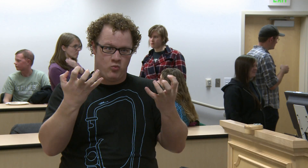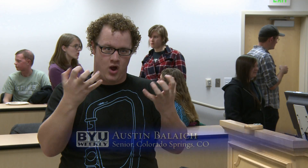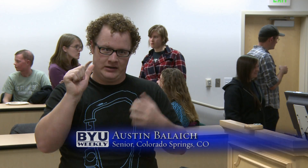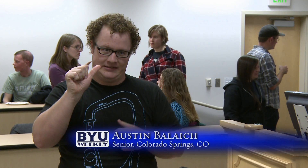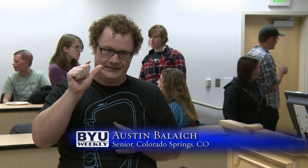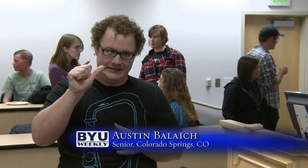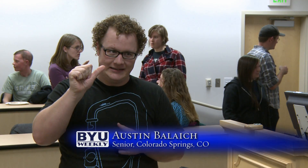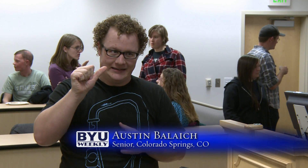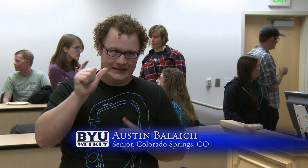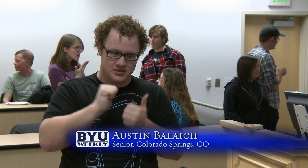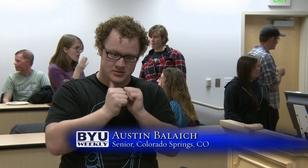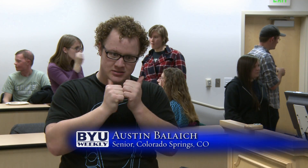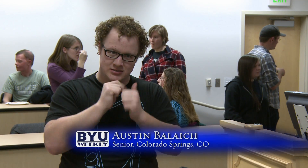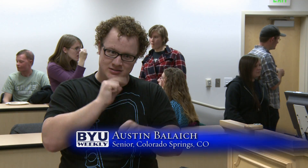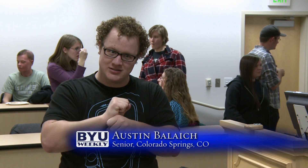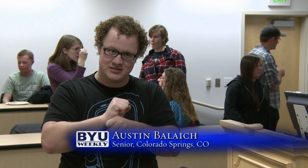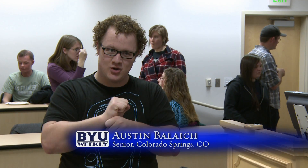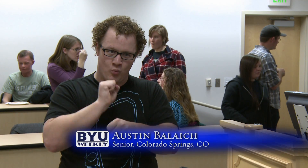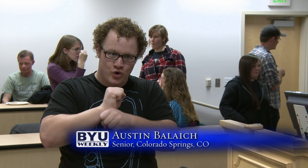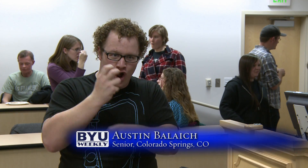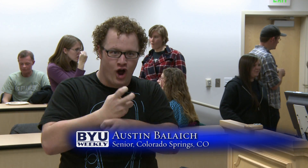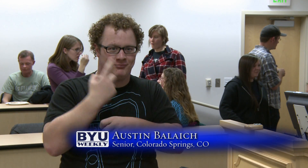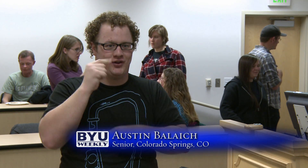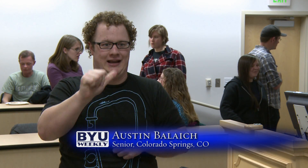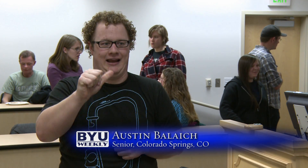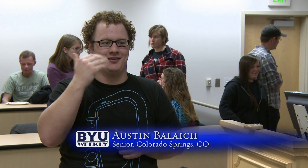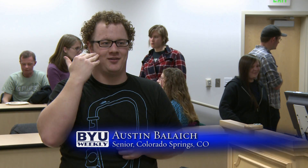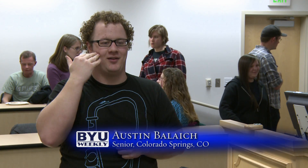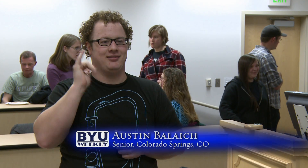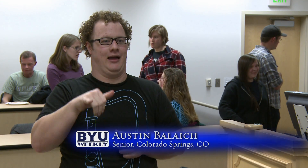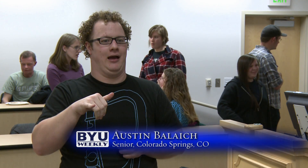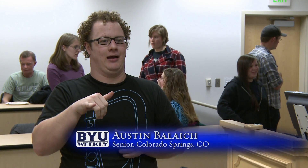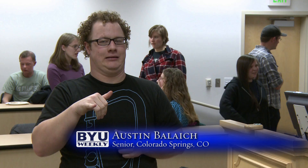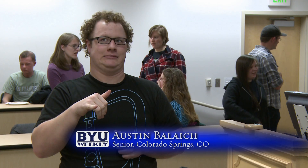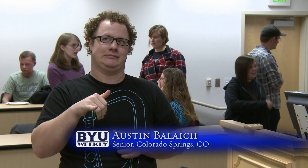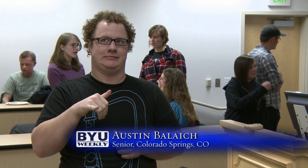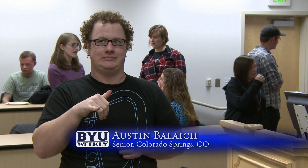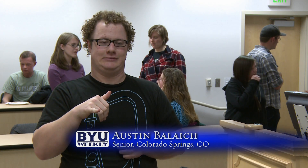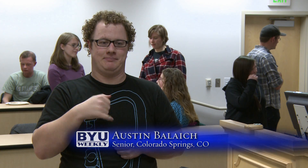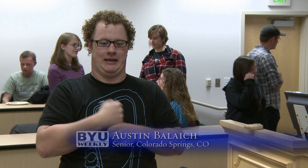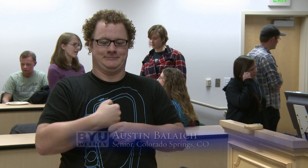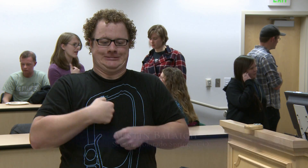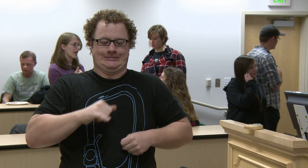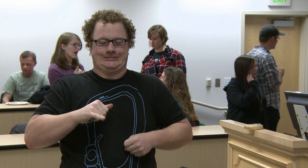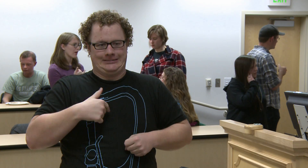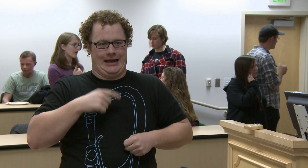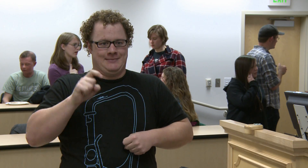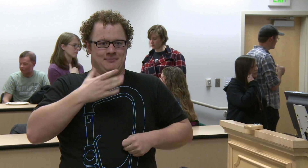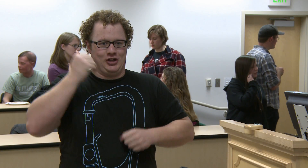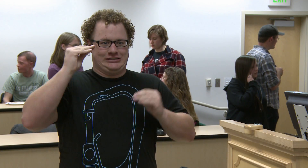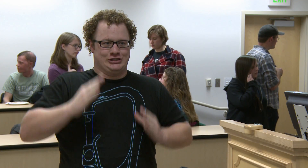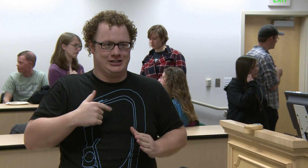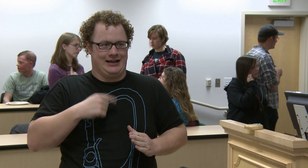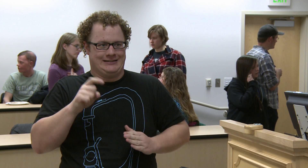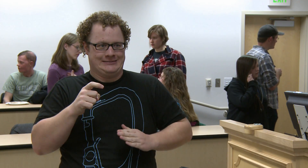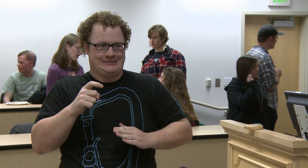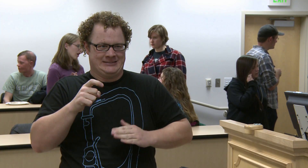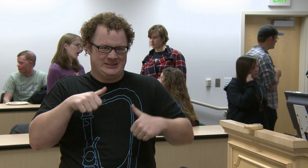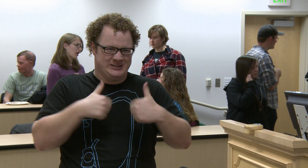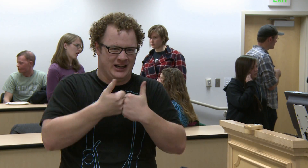are really good students. They want A's. They're really competitive, and they really work hard for that A. So that makes me want to be a